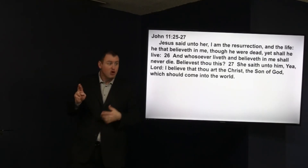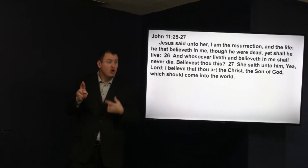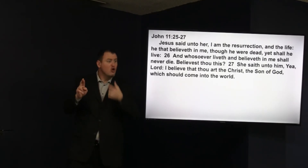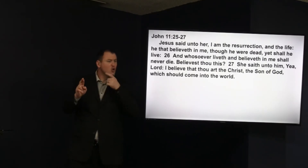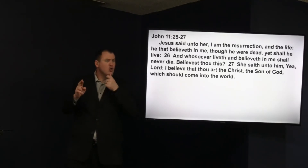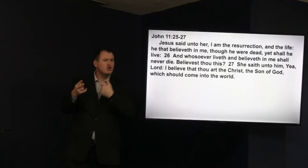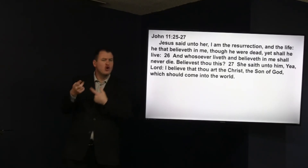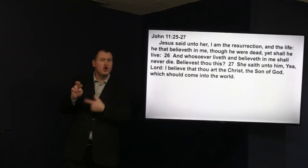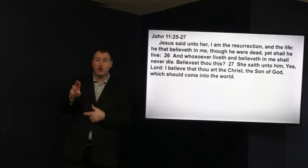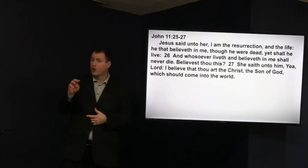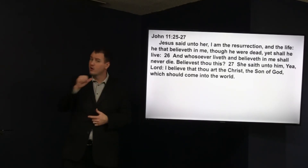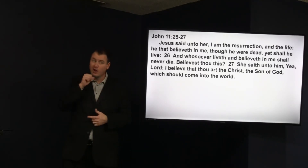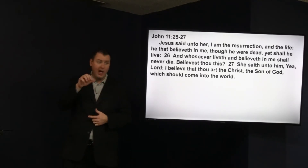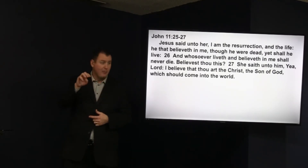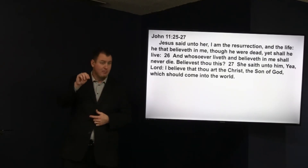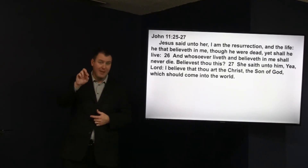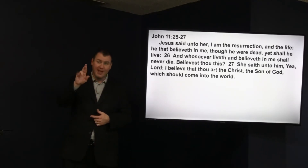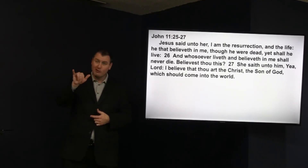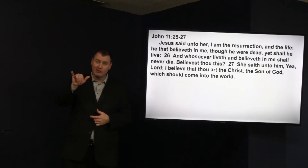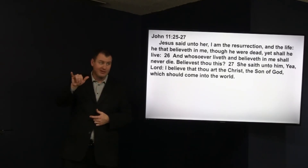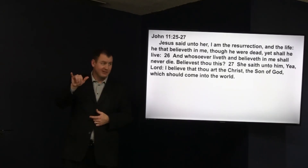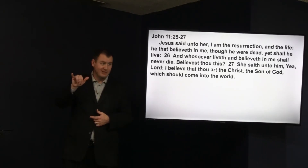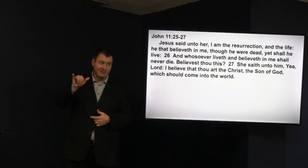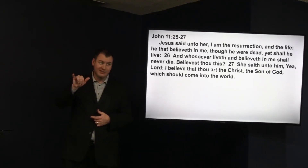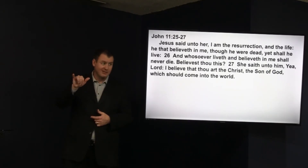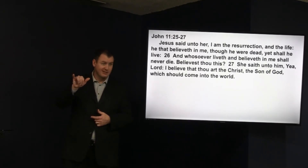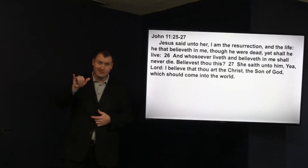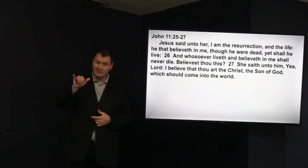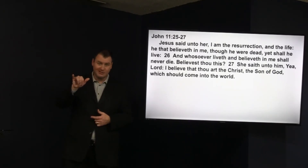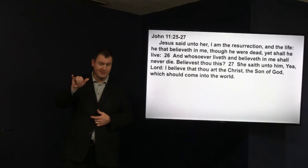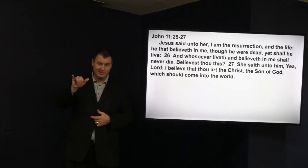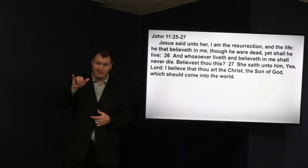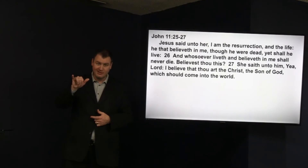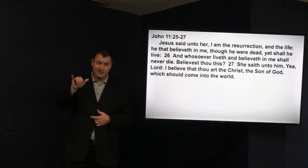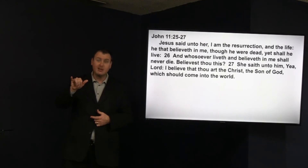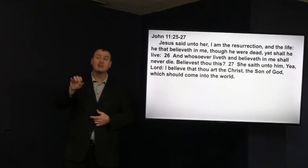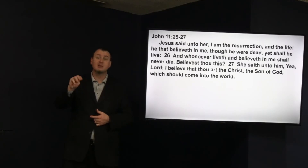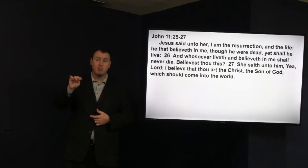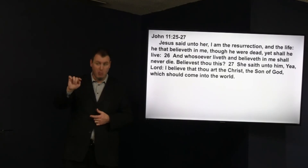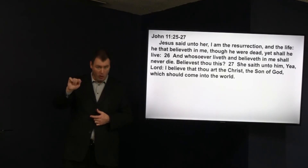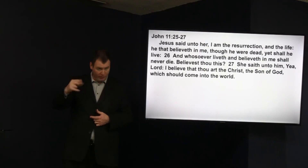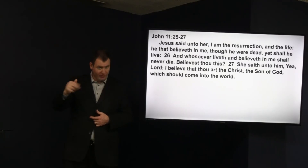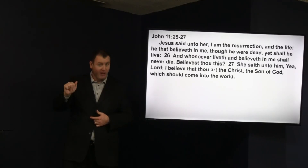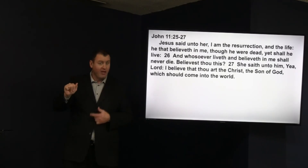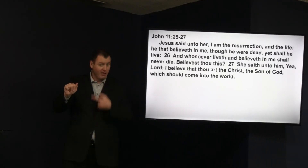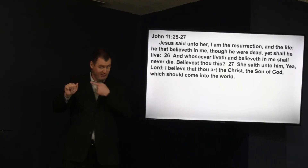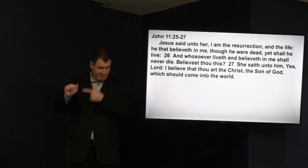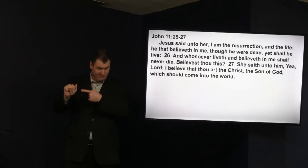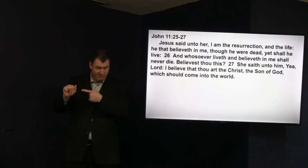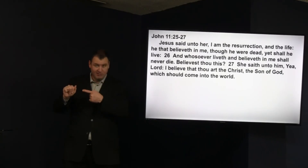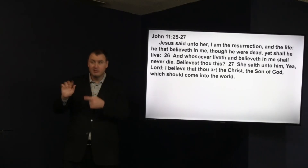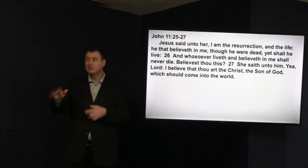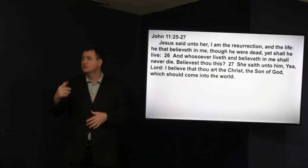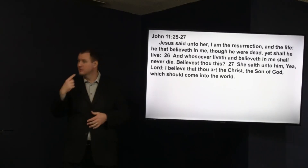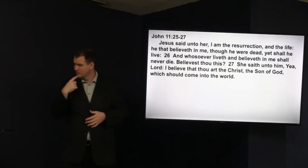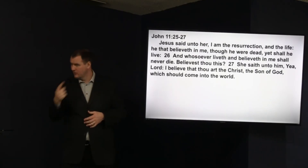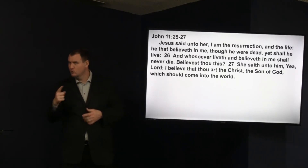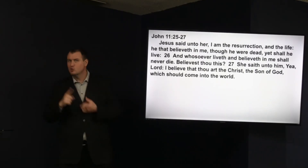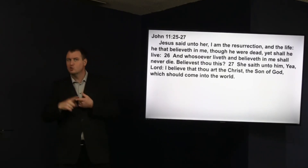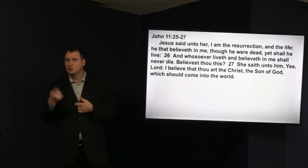and Jesus said to her, actually not to Mary, who Jesus was talking to, he was talking to Martha,